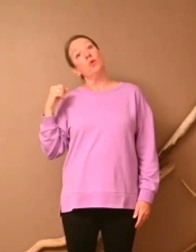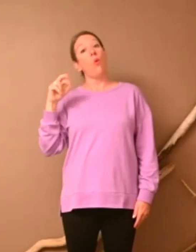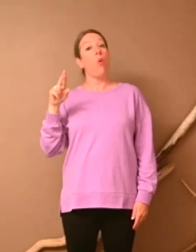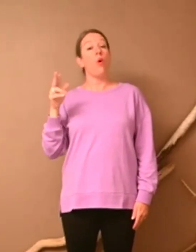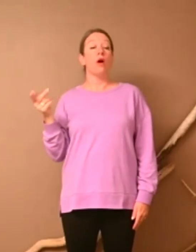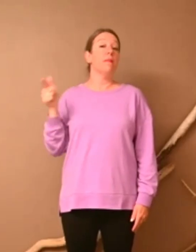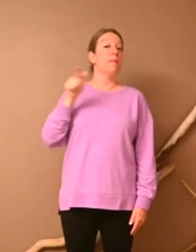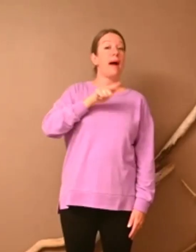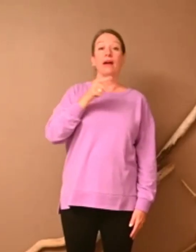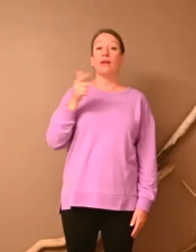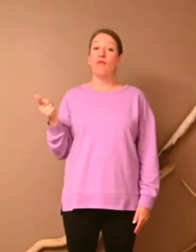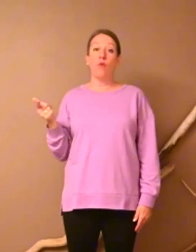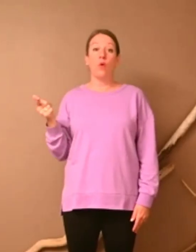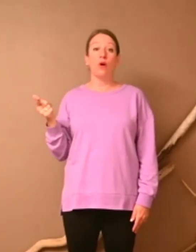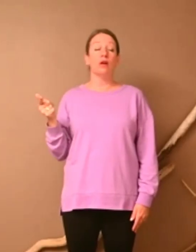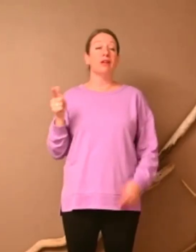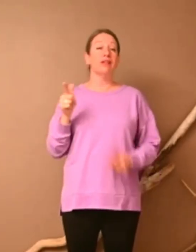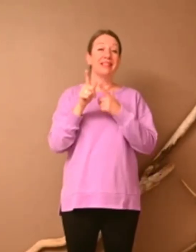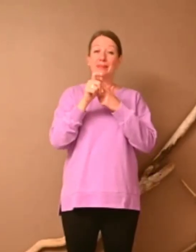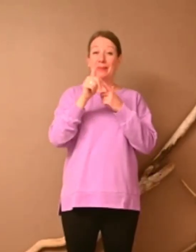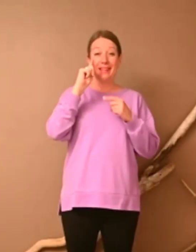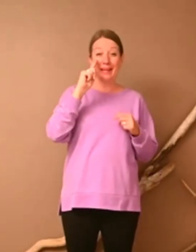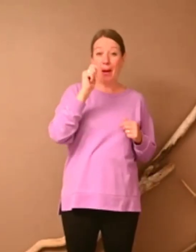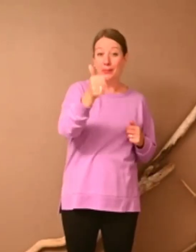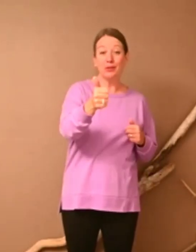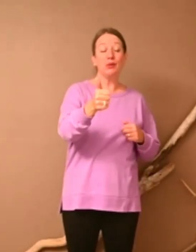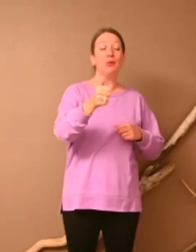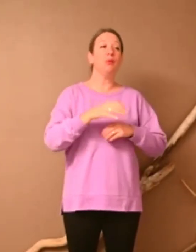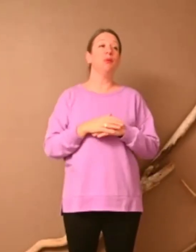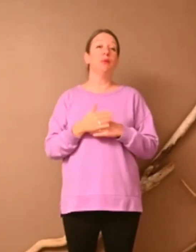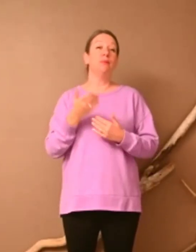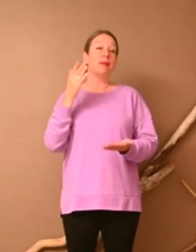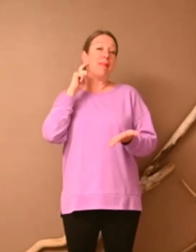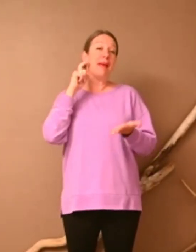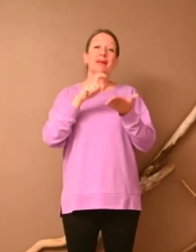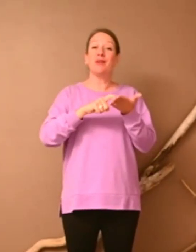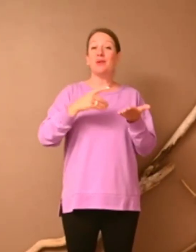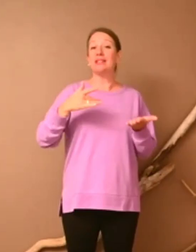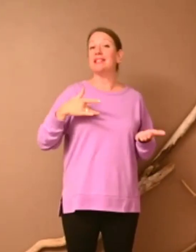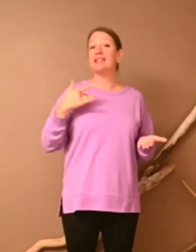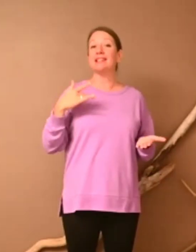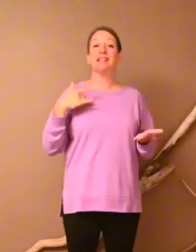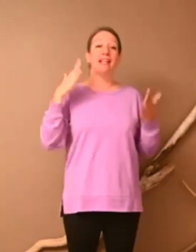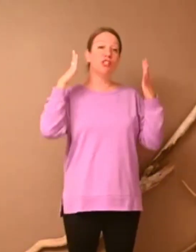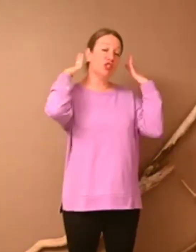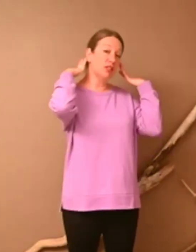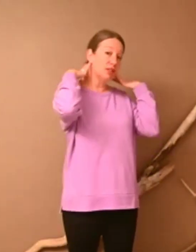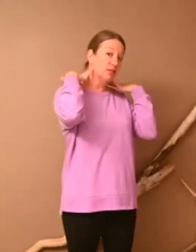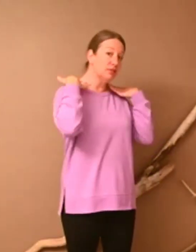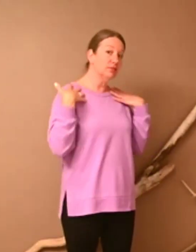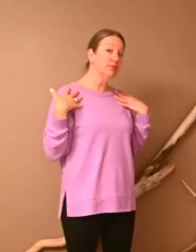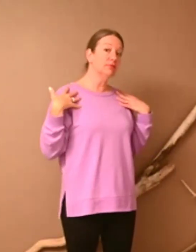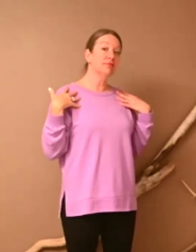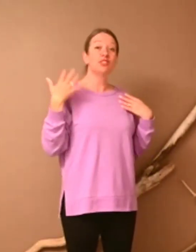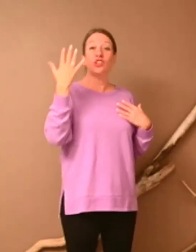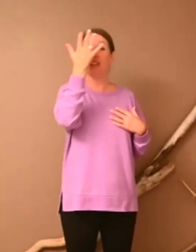maybe choosing to pause within the movement, or maybe going back and forth. The pace is entirely up to you.